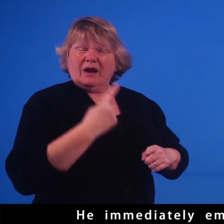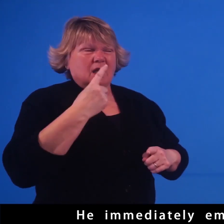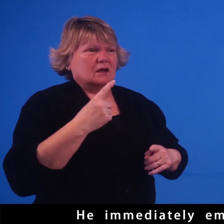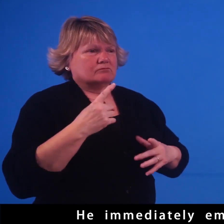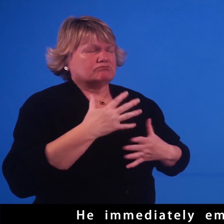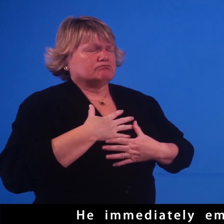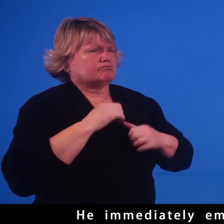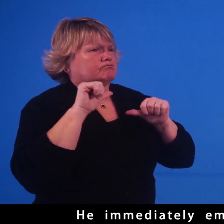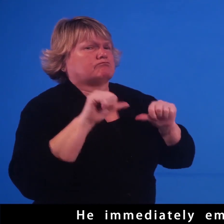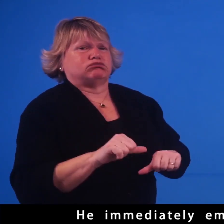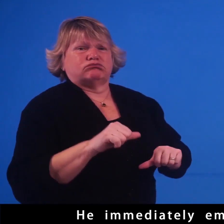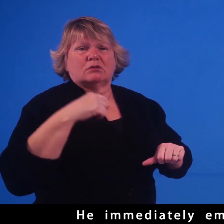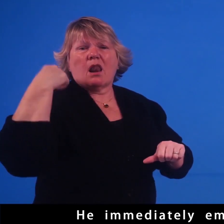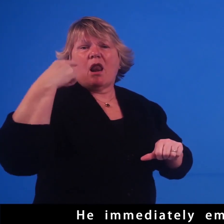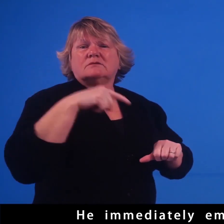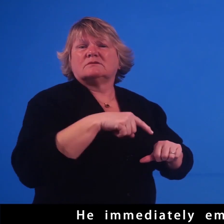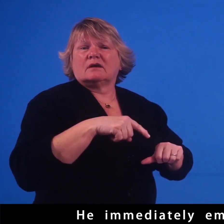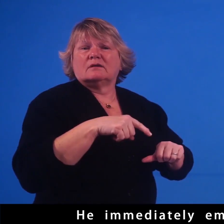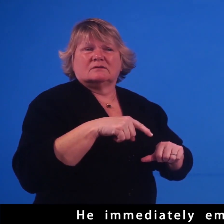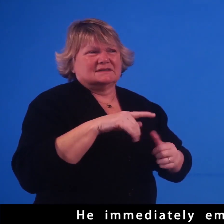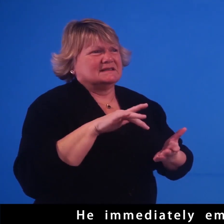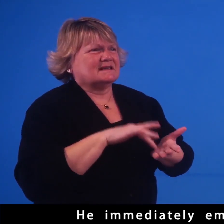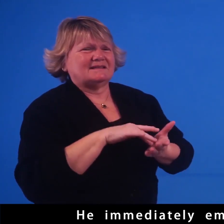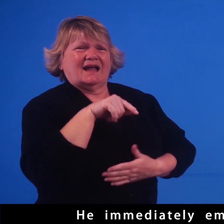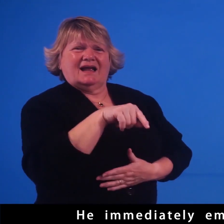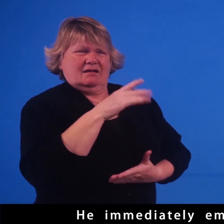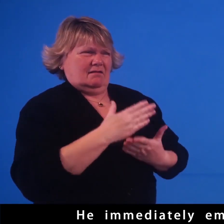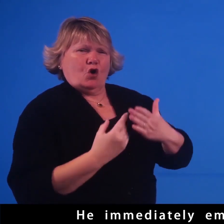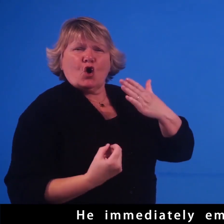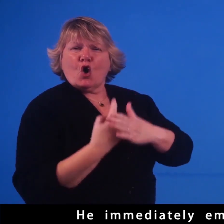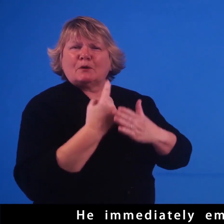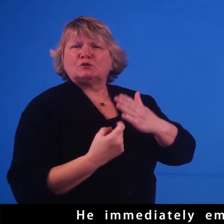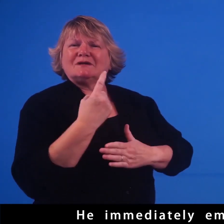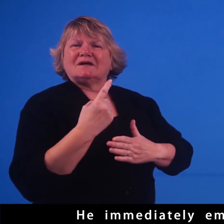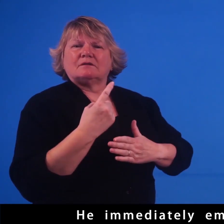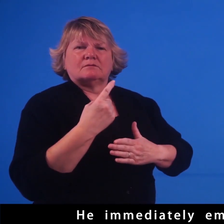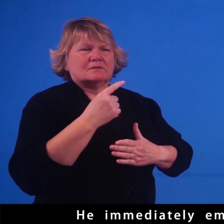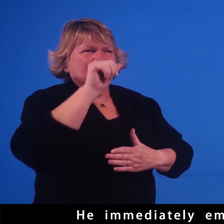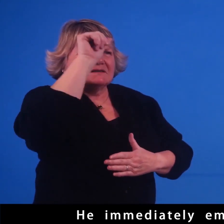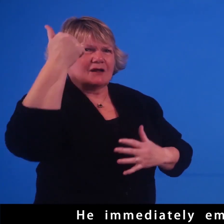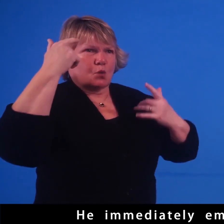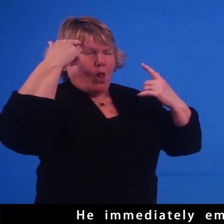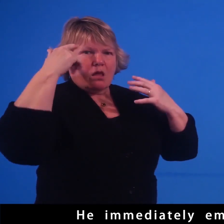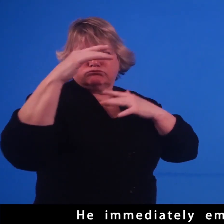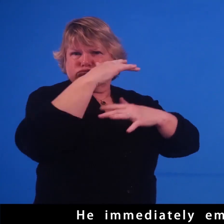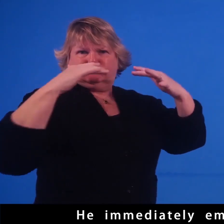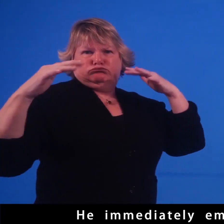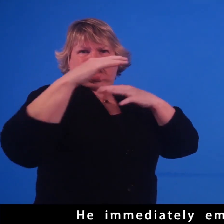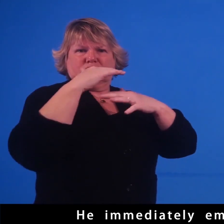He immediately embraced London as a city of opportunity and intellectual stimulus